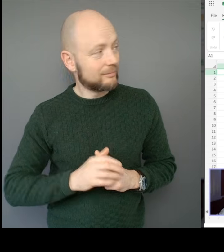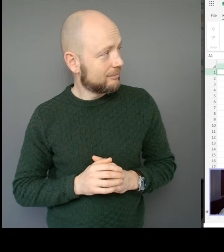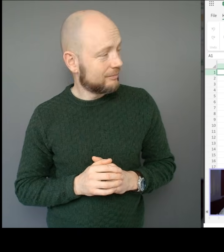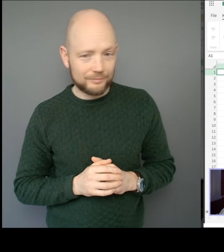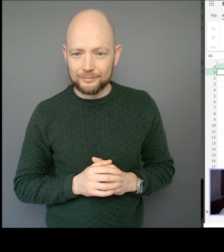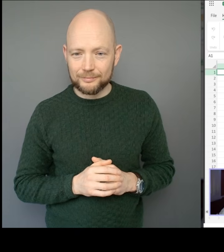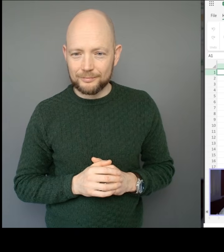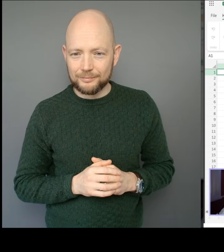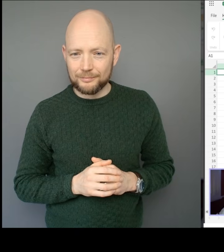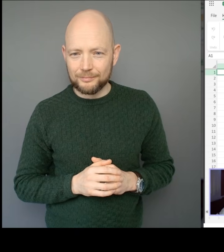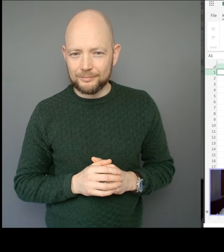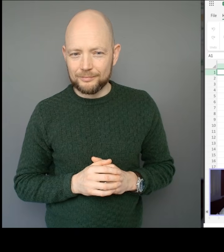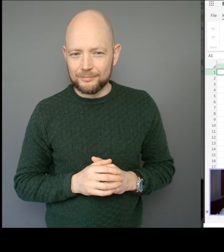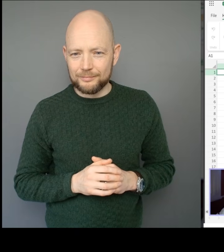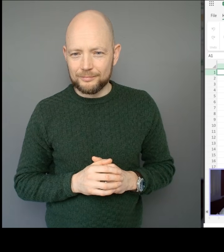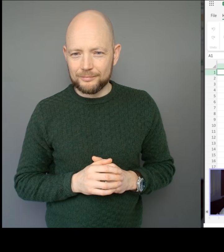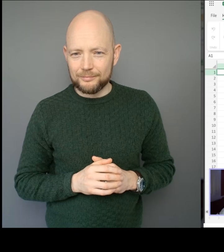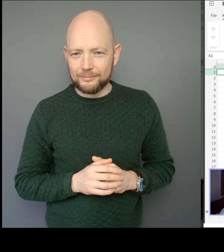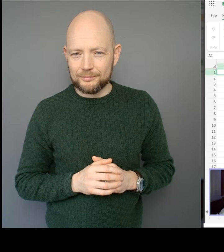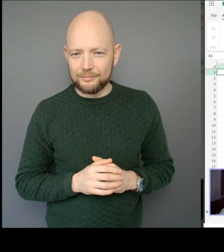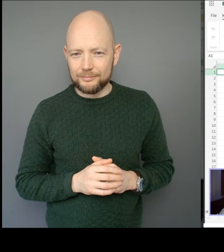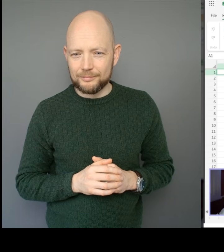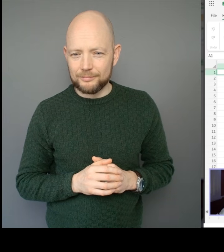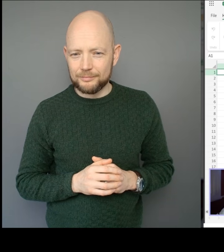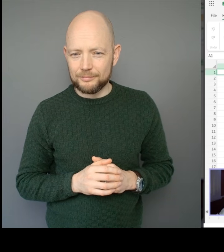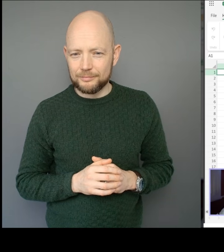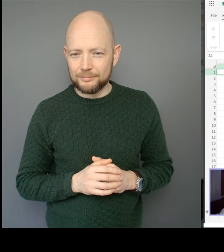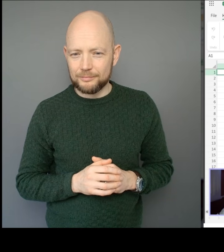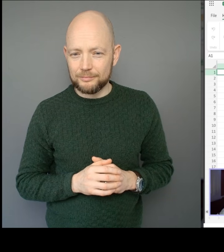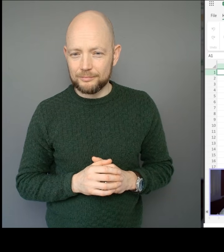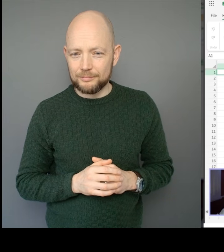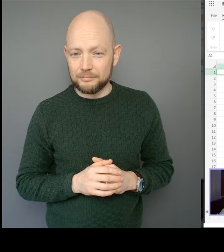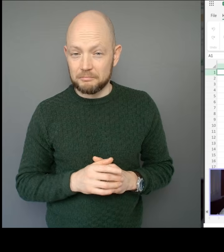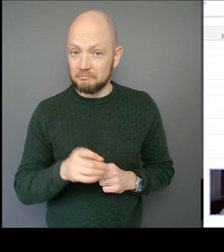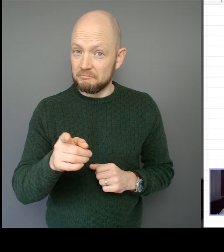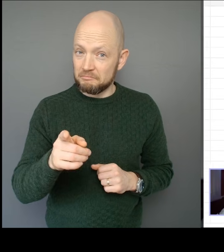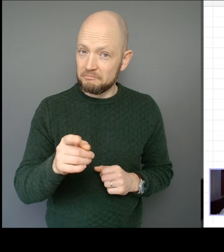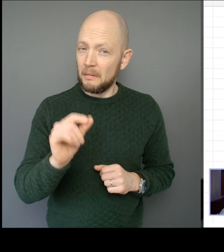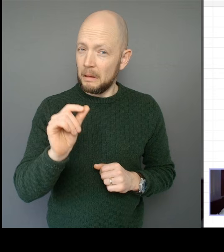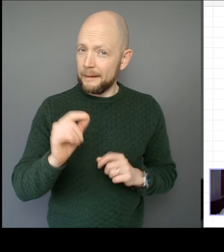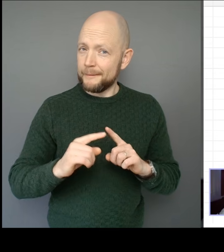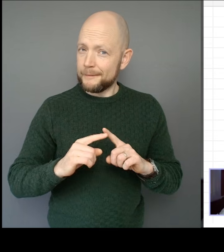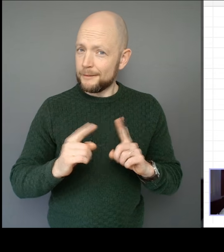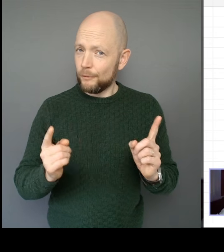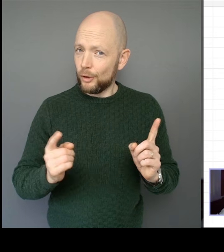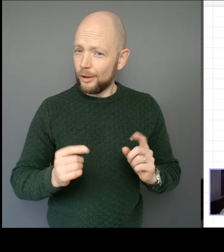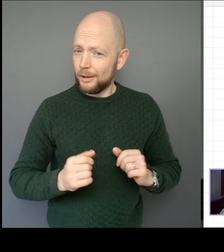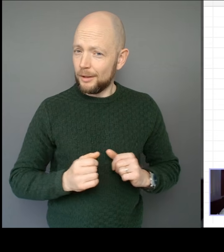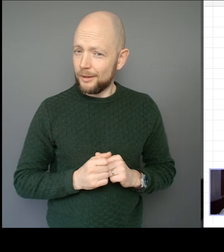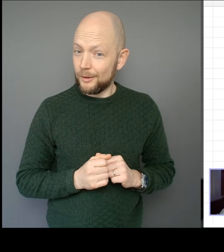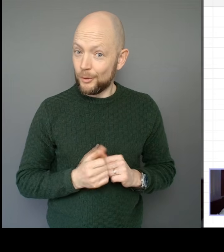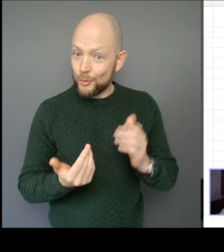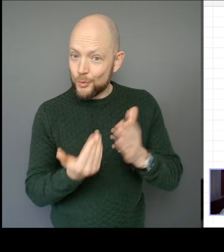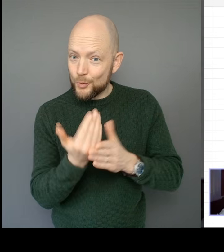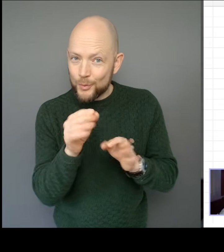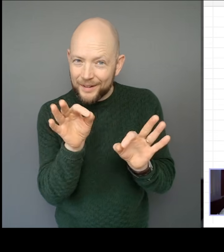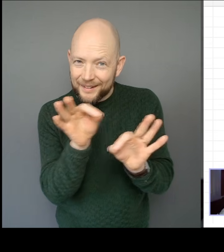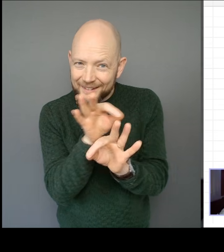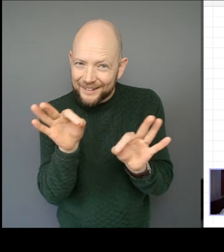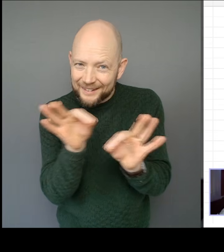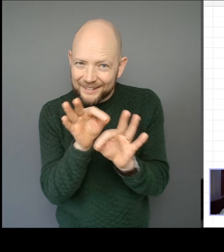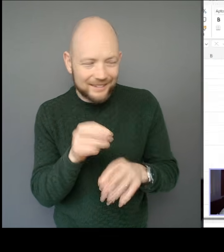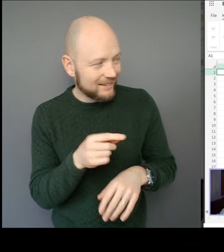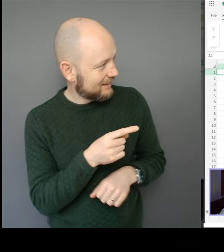again. And this time around, if you notice, this new icon came up, these